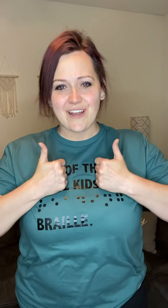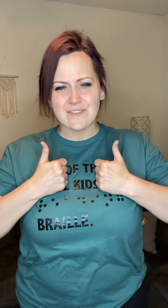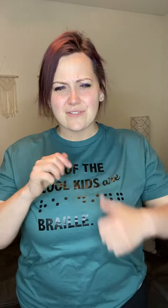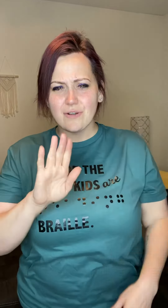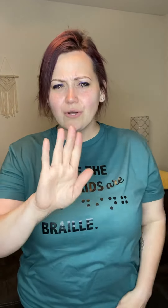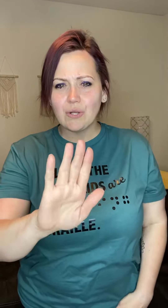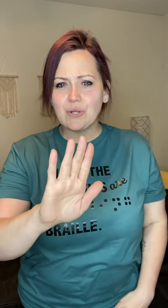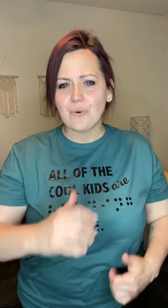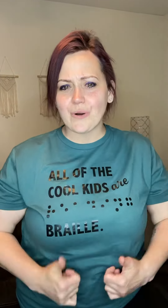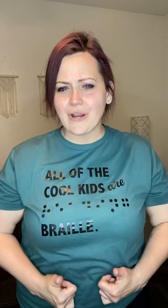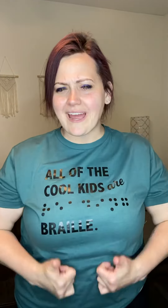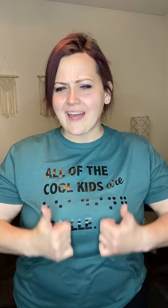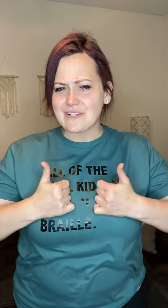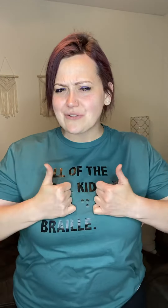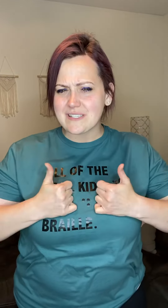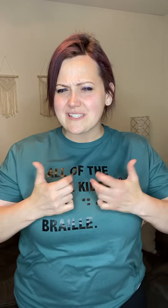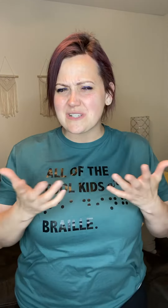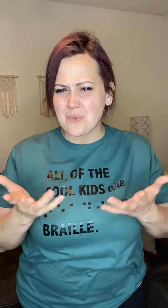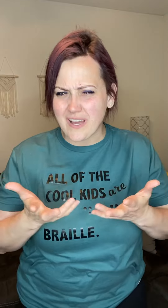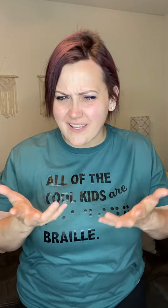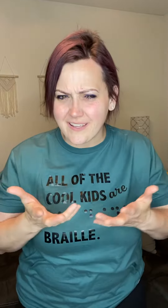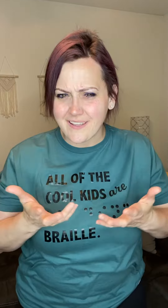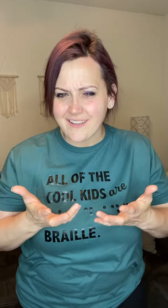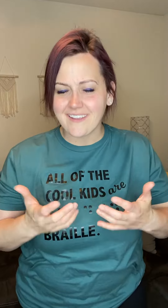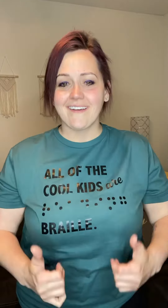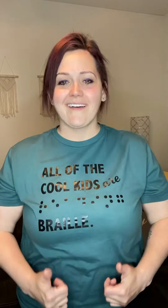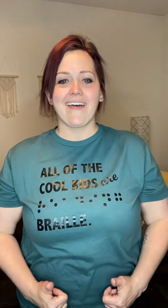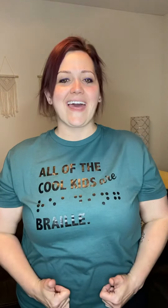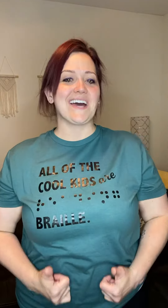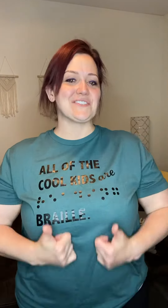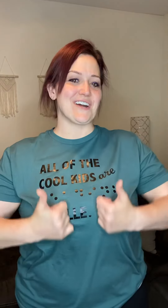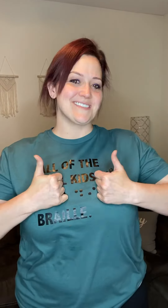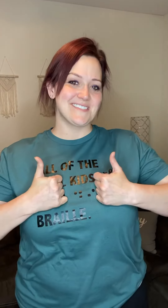Address. Your address is what? Address.